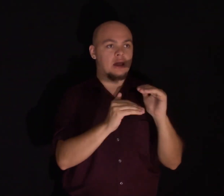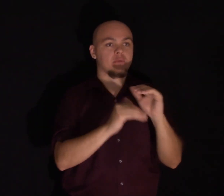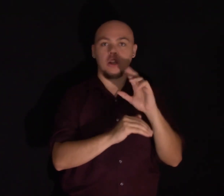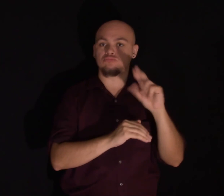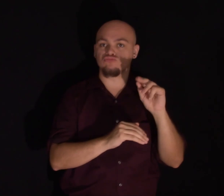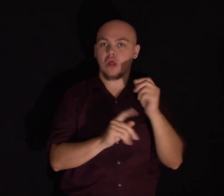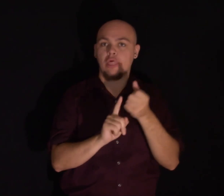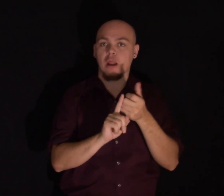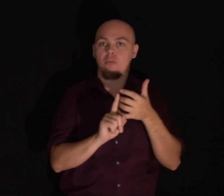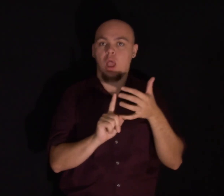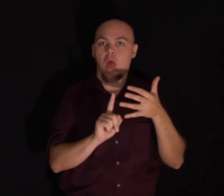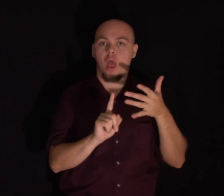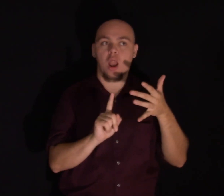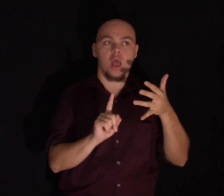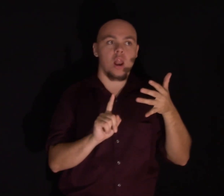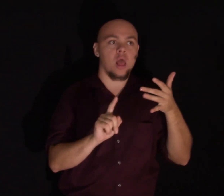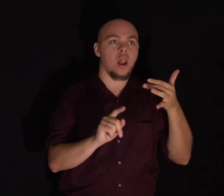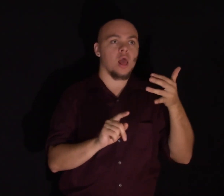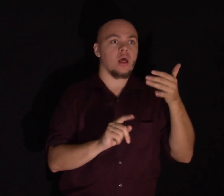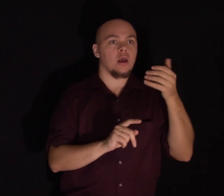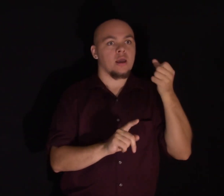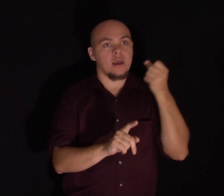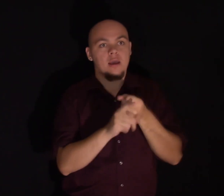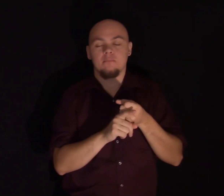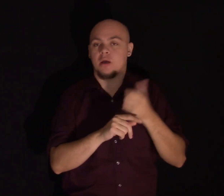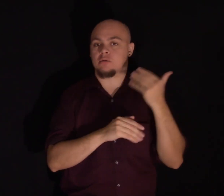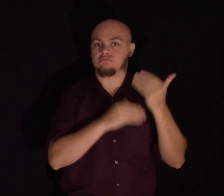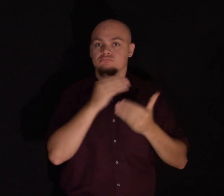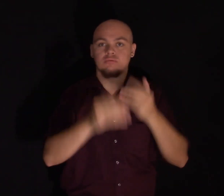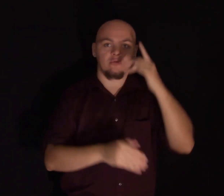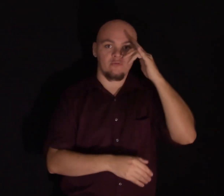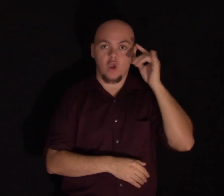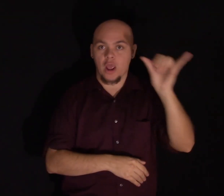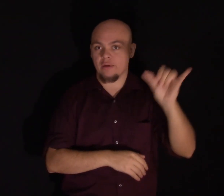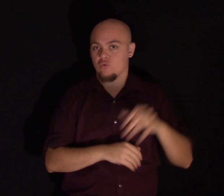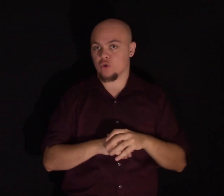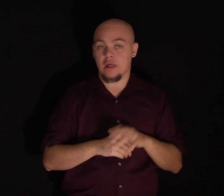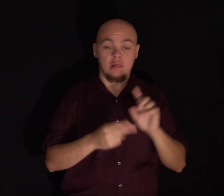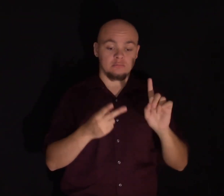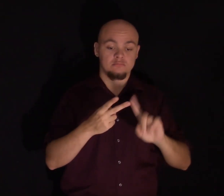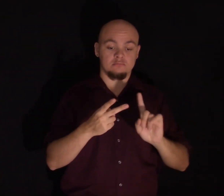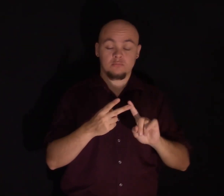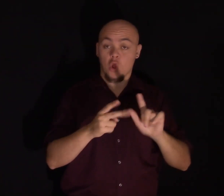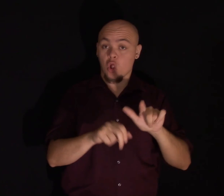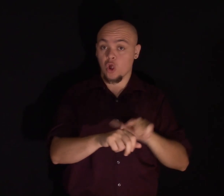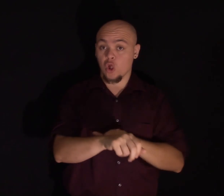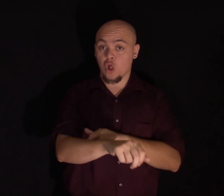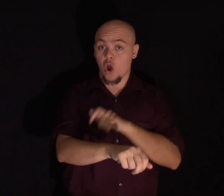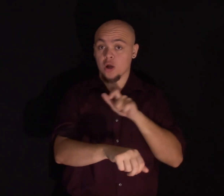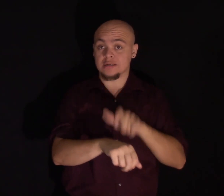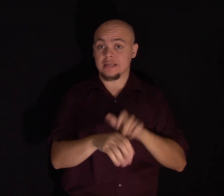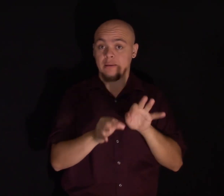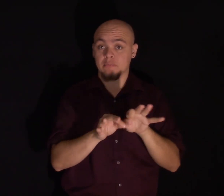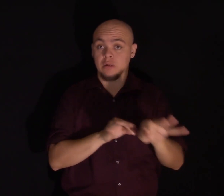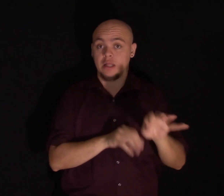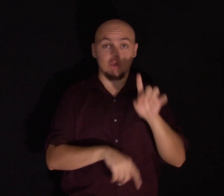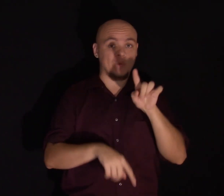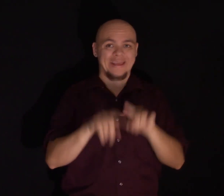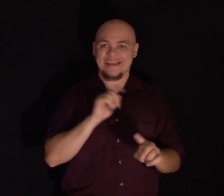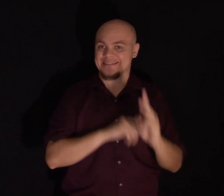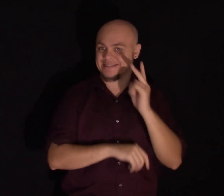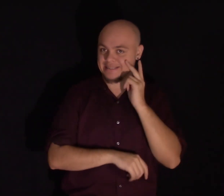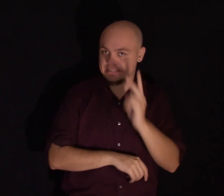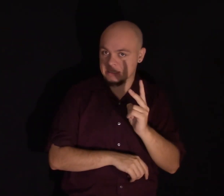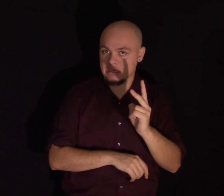outward forever and it's this long-term kind of procrastination that's much less visible and much